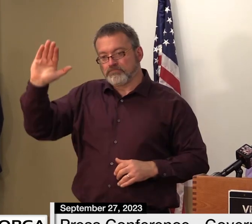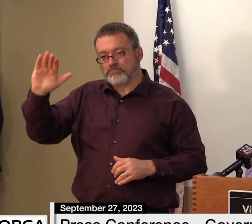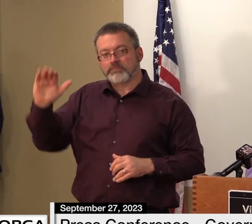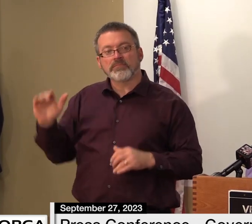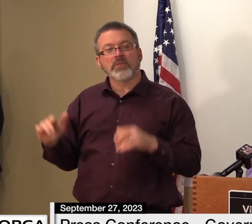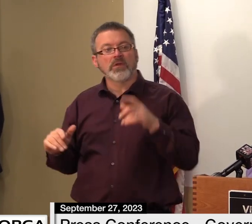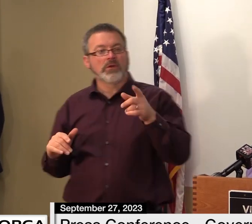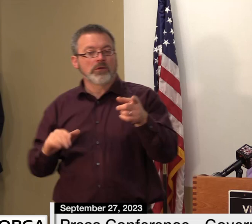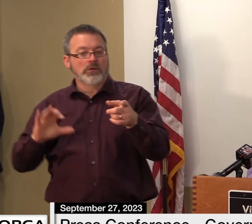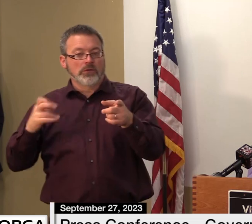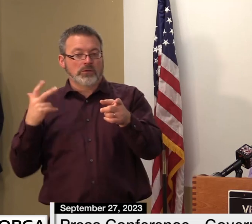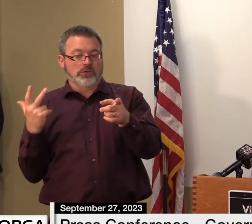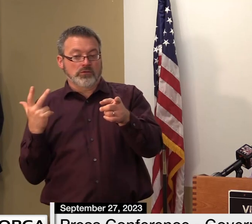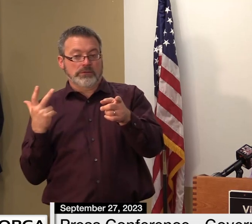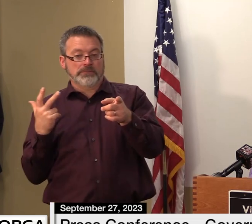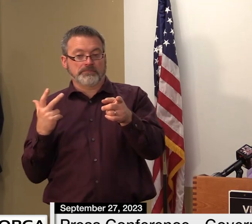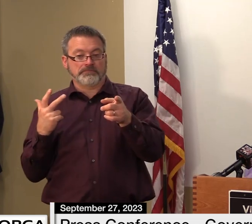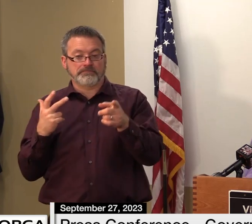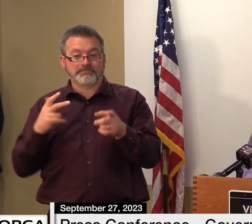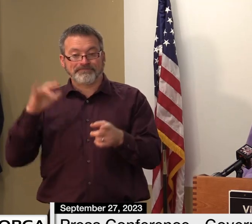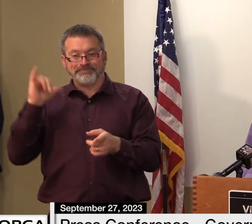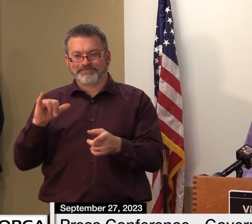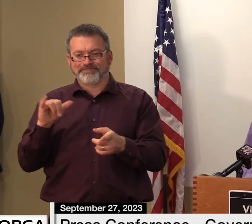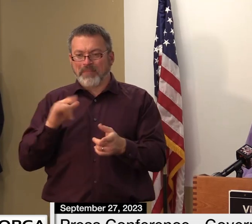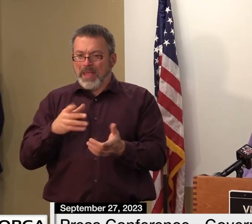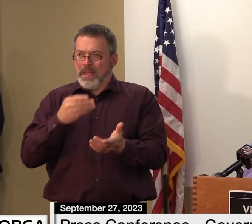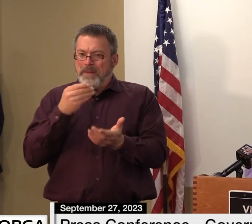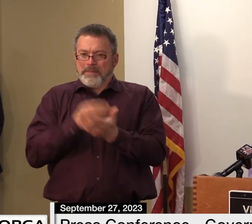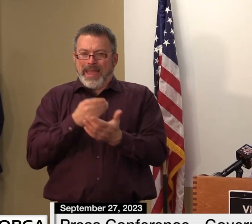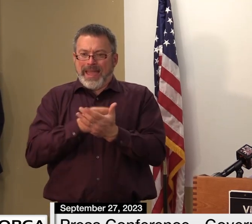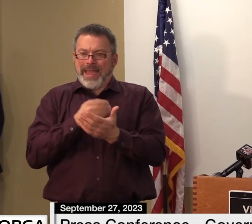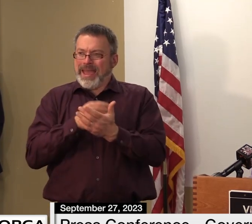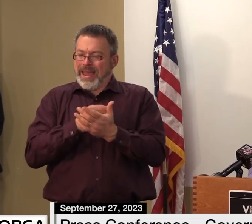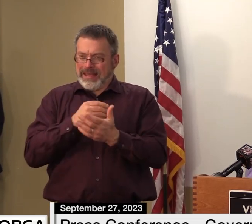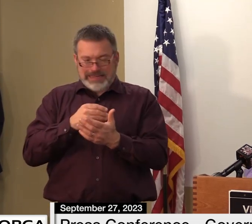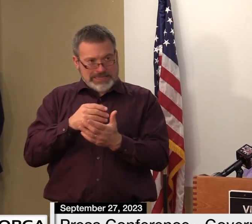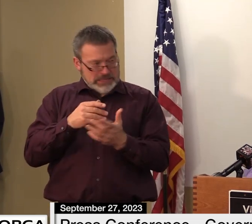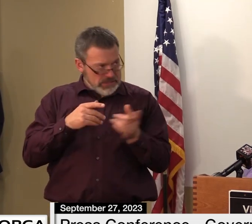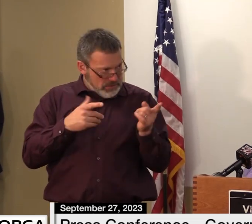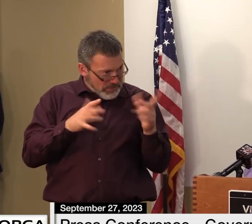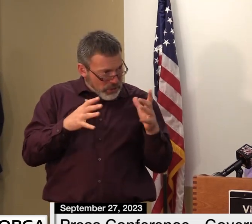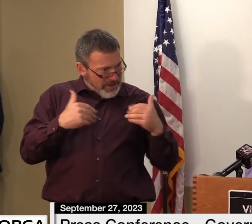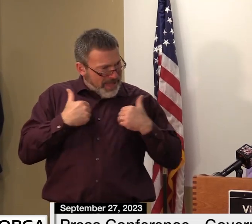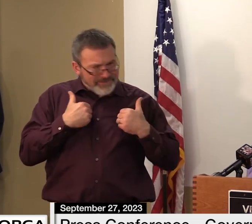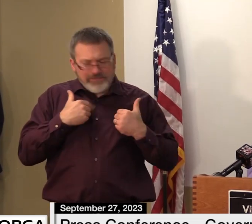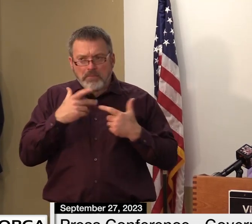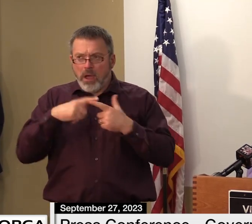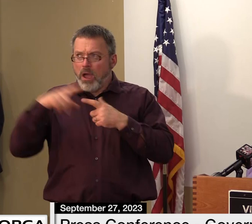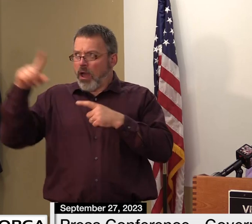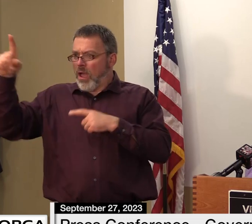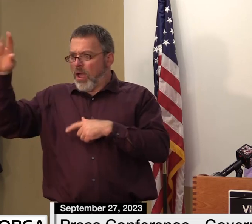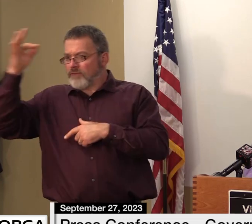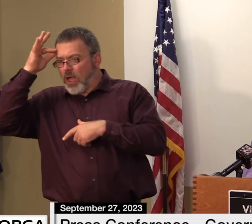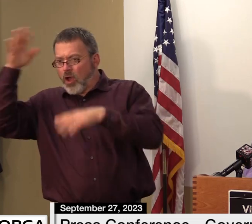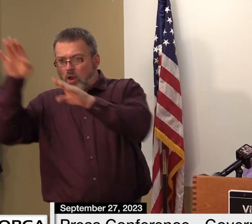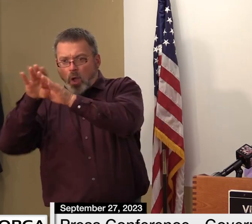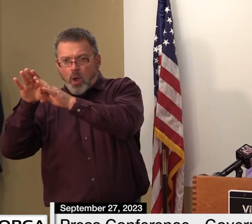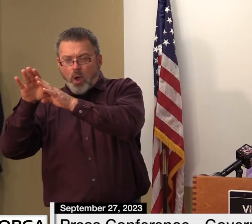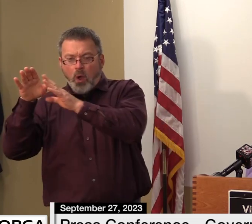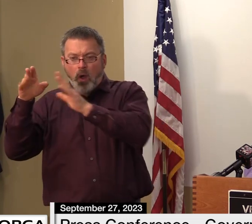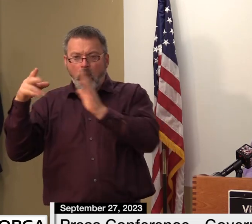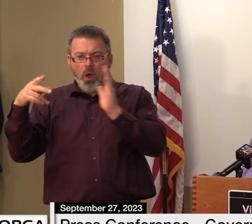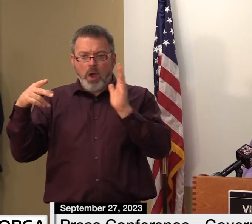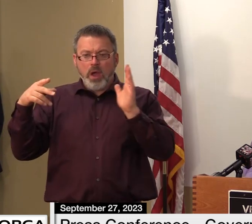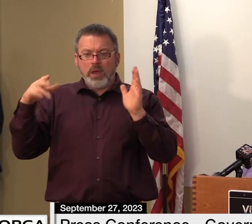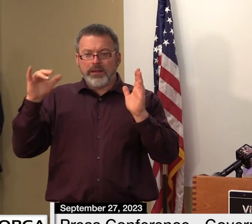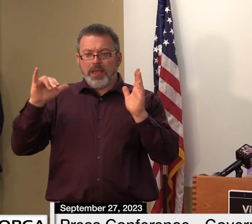you know, the governor said we've seen shutdowns before. I think the longest was back in 2019 or so, 30 days. So would